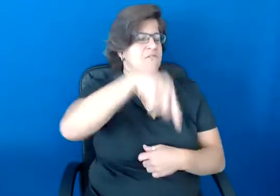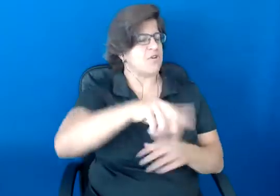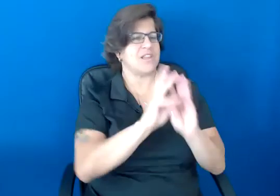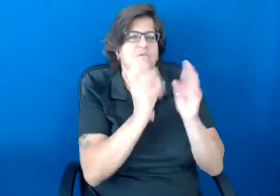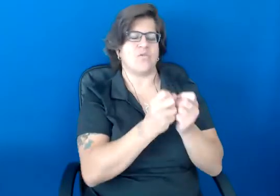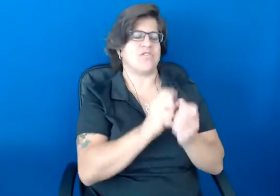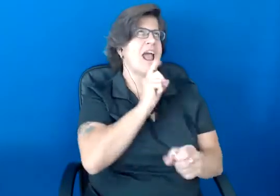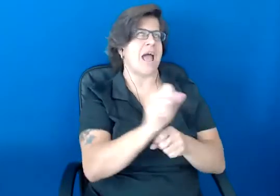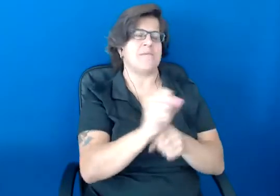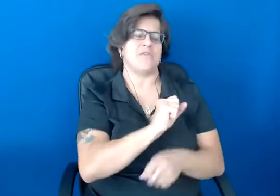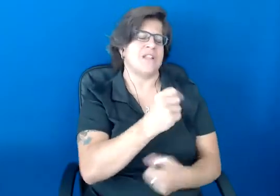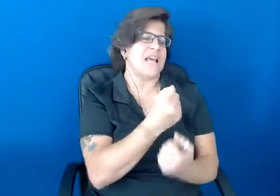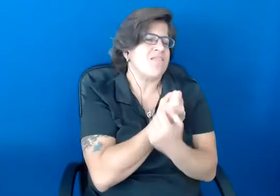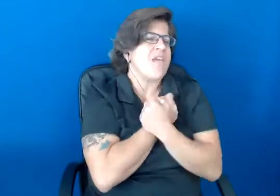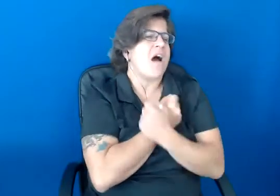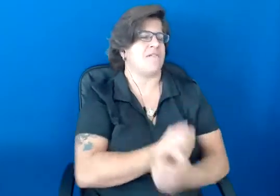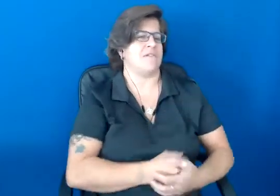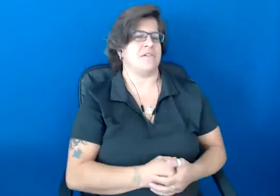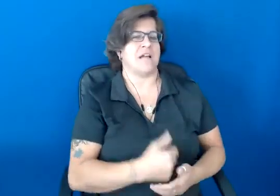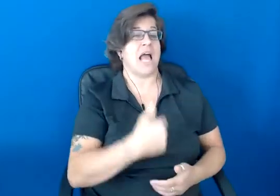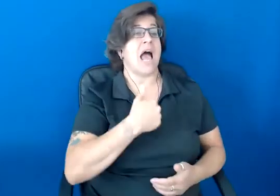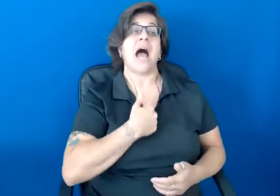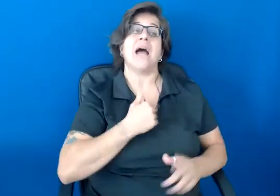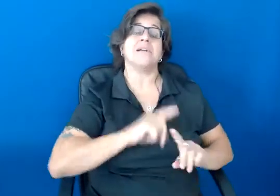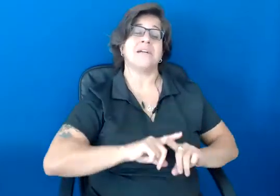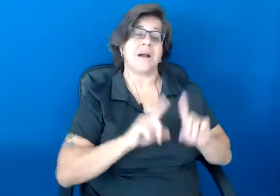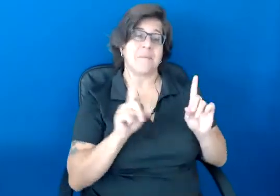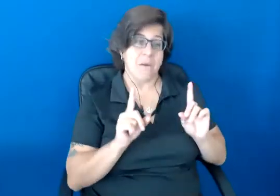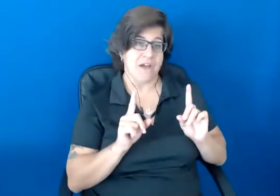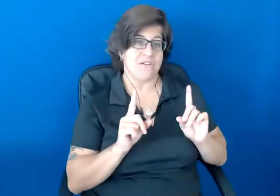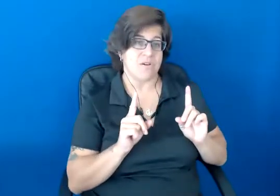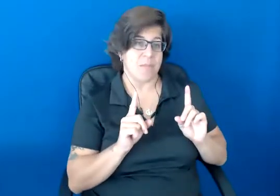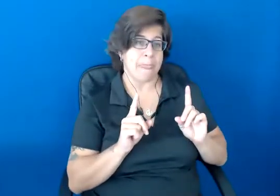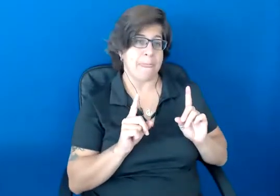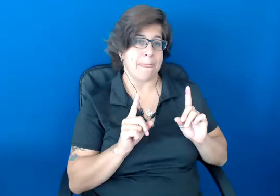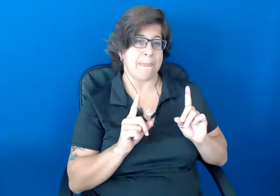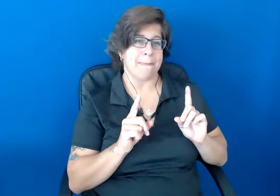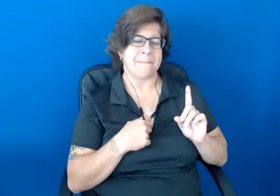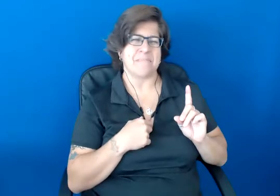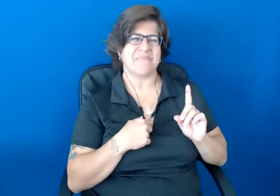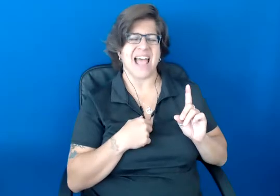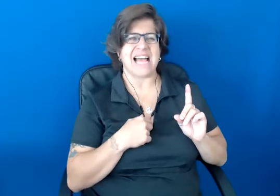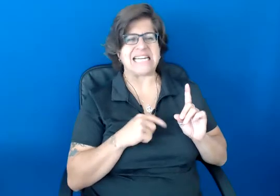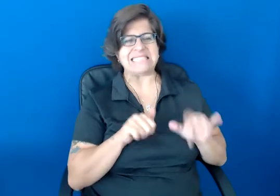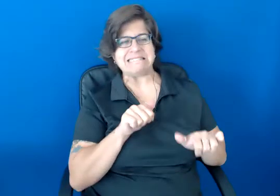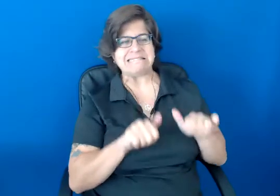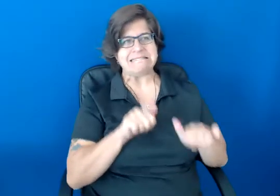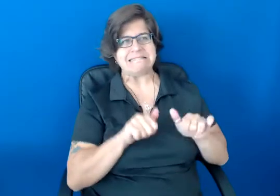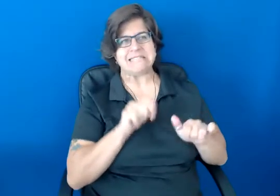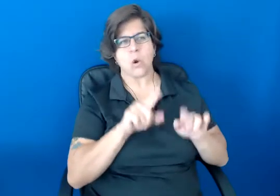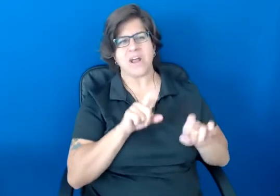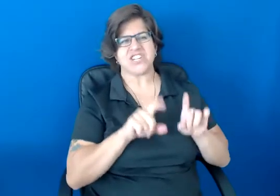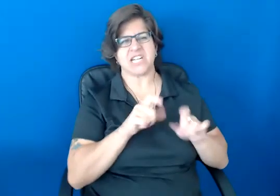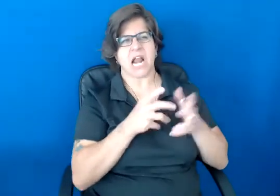I absolutely love them. I am, however, I question it a lot. And